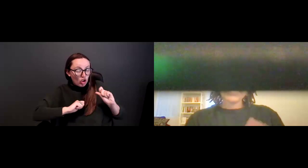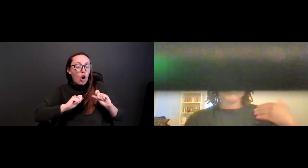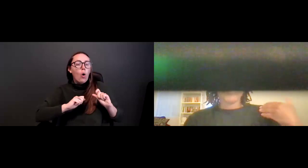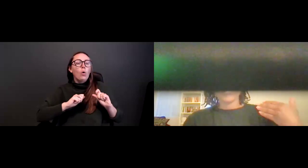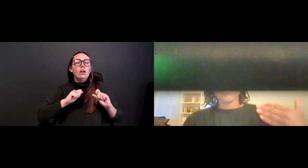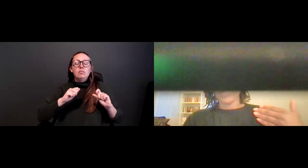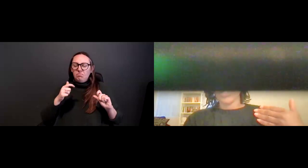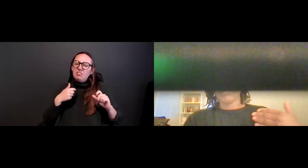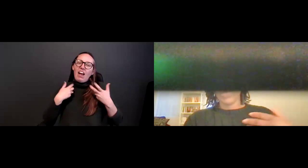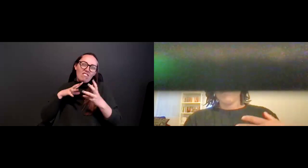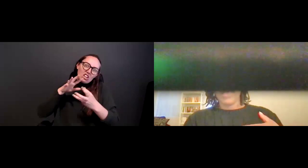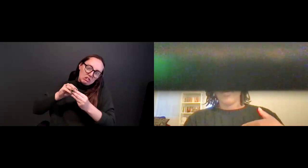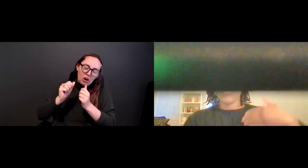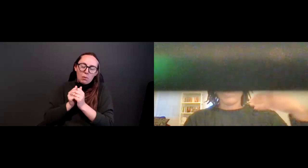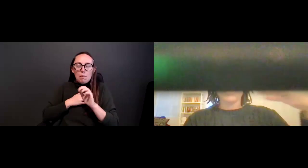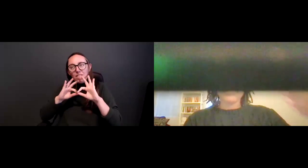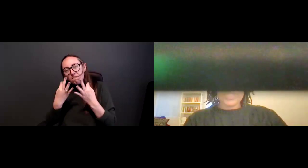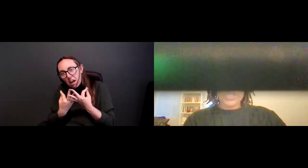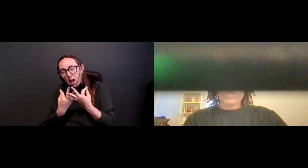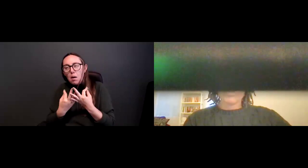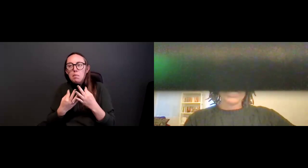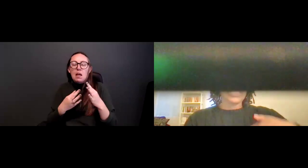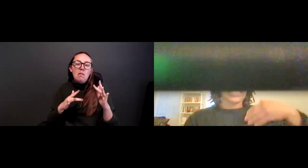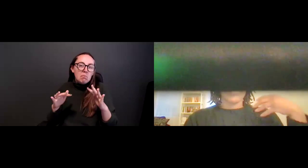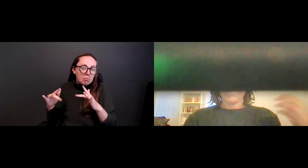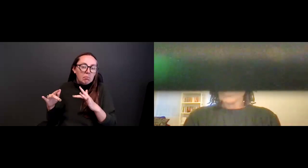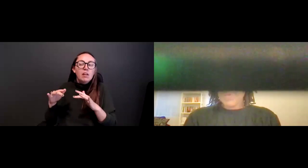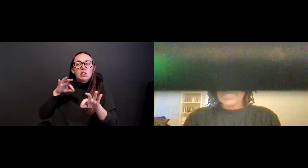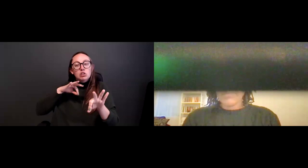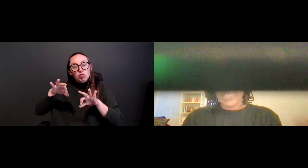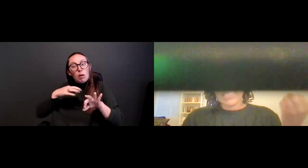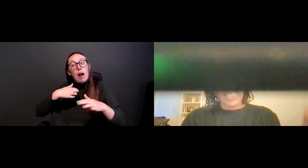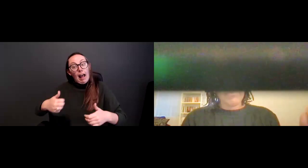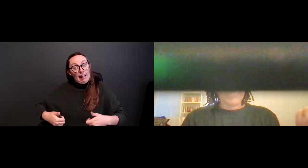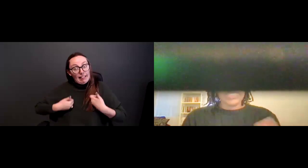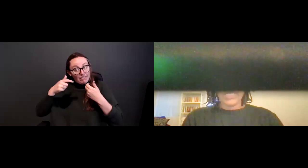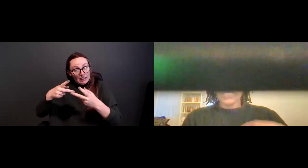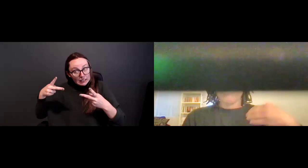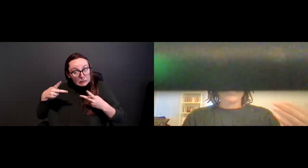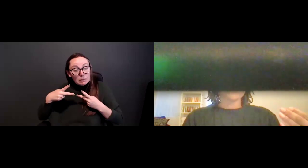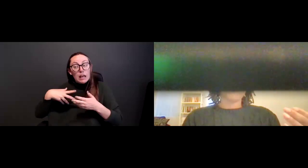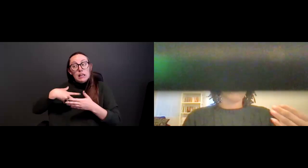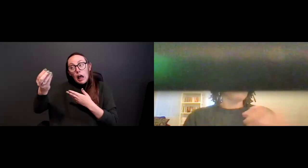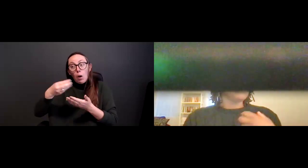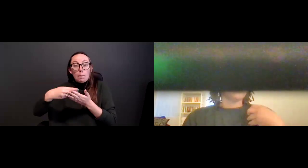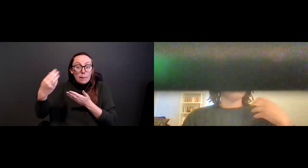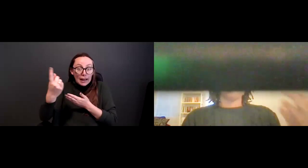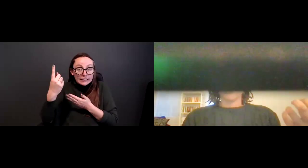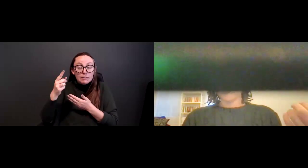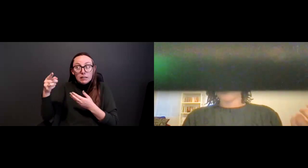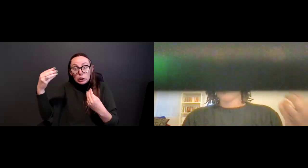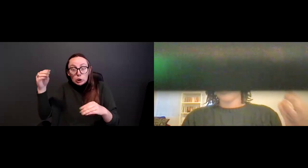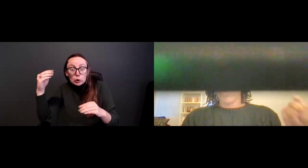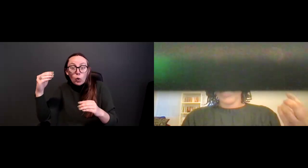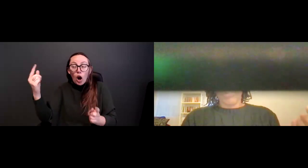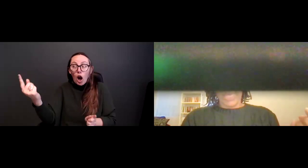family. Then he goes on to describe how he lived in a certain place. He went out to buy something at the A&P. He ran into a woman. She was